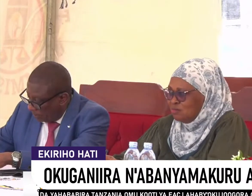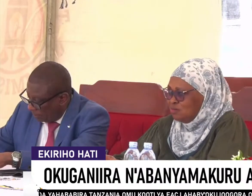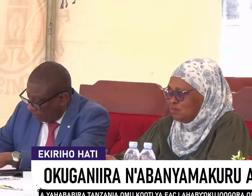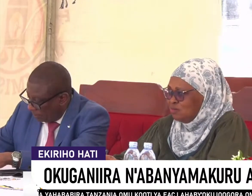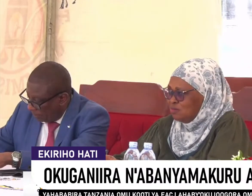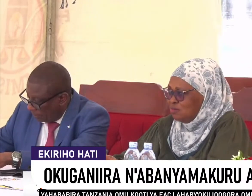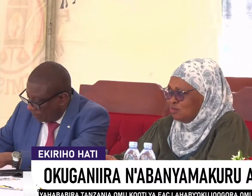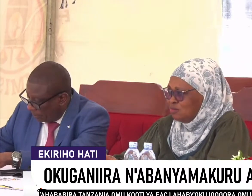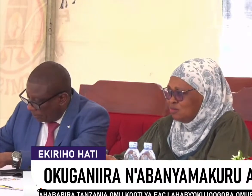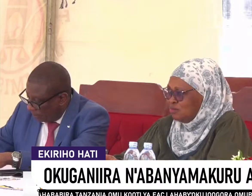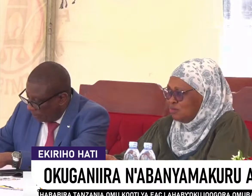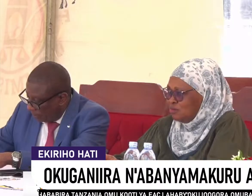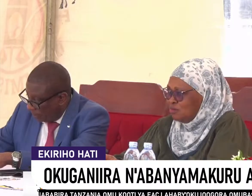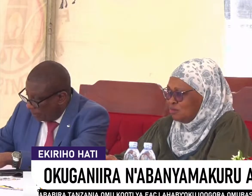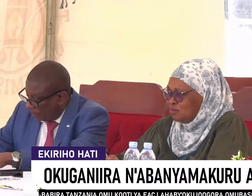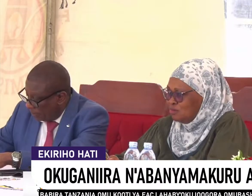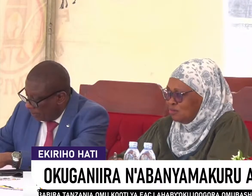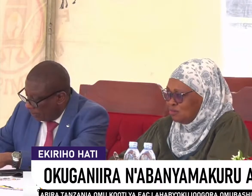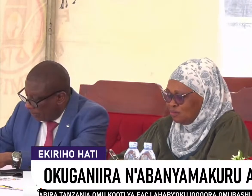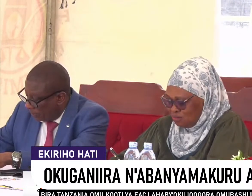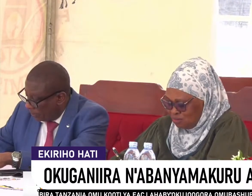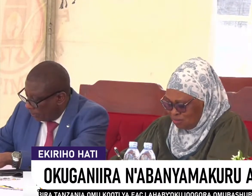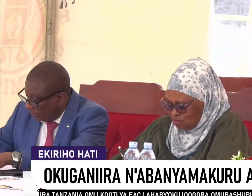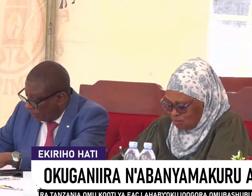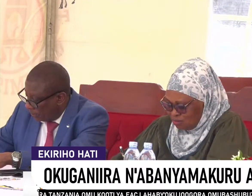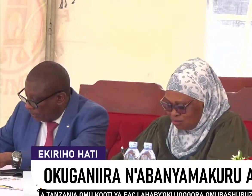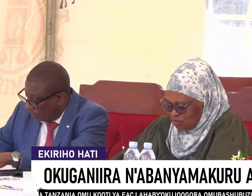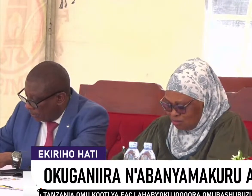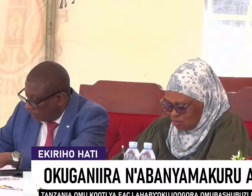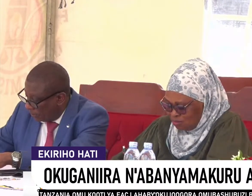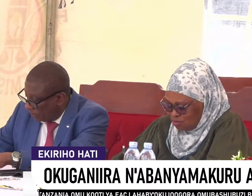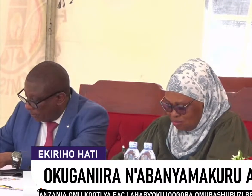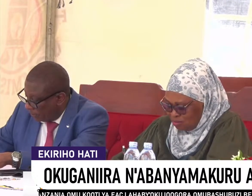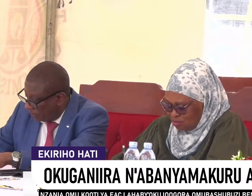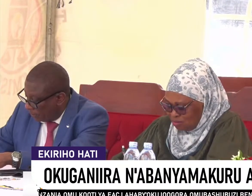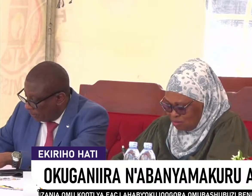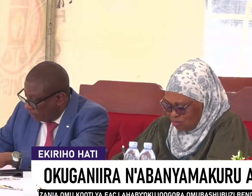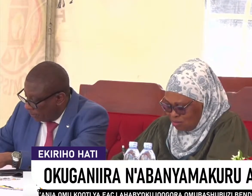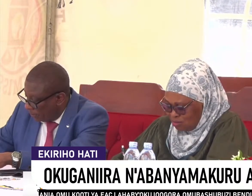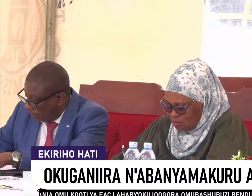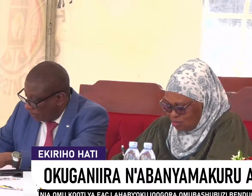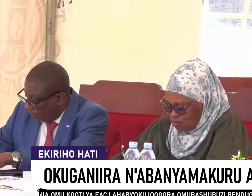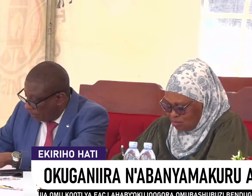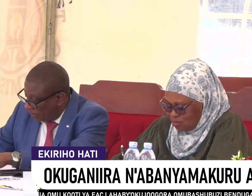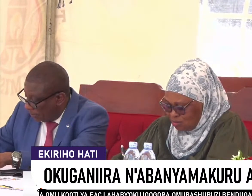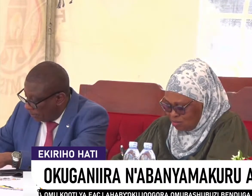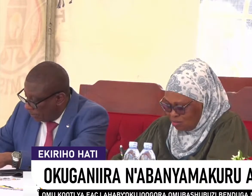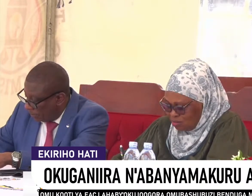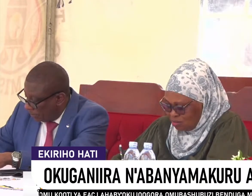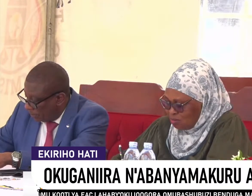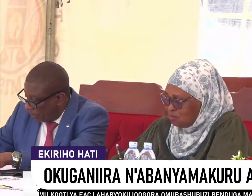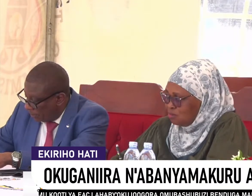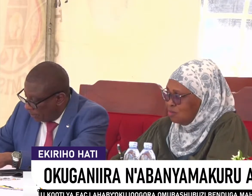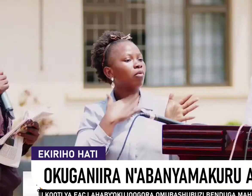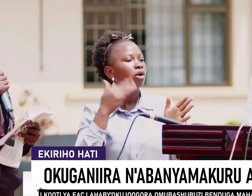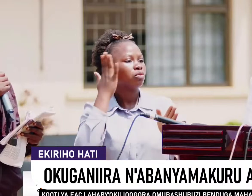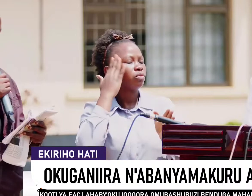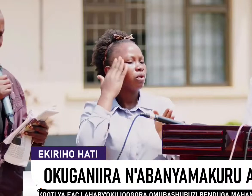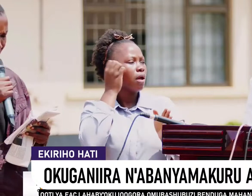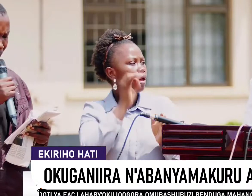Which one? Sunrise newspaper, Felix Cheyune. Lord Chair, public would like to know whether